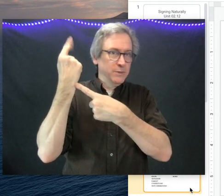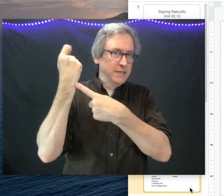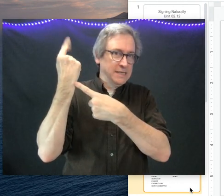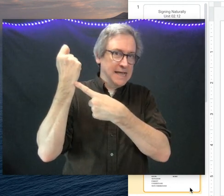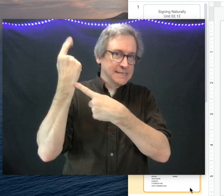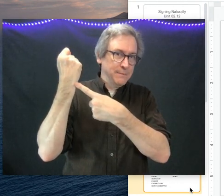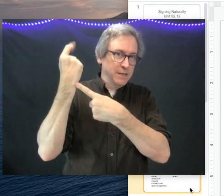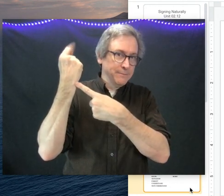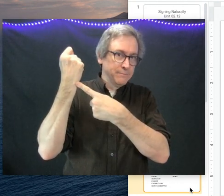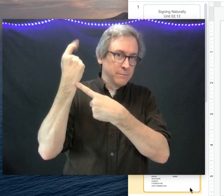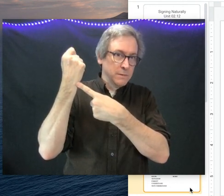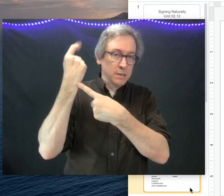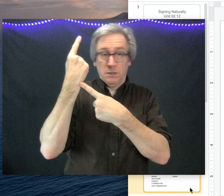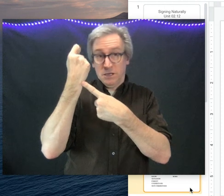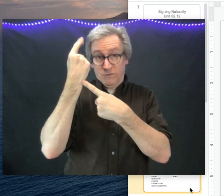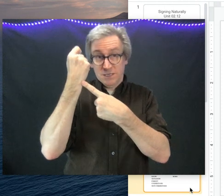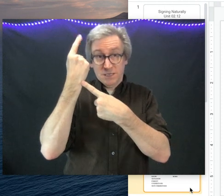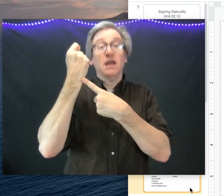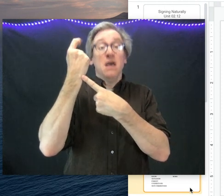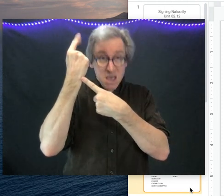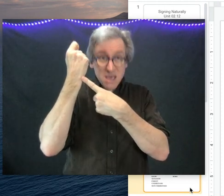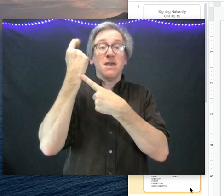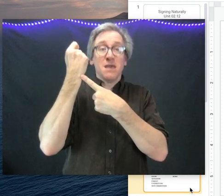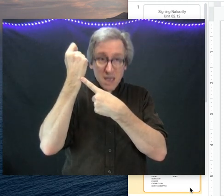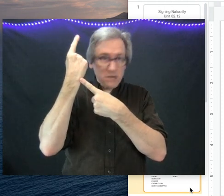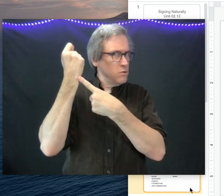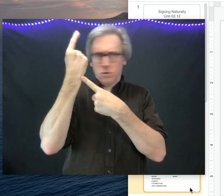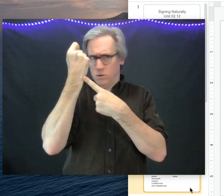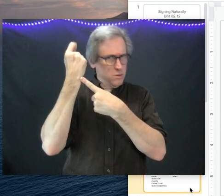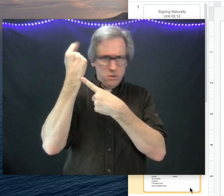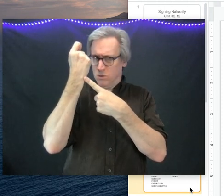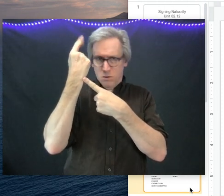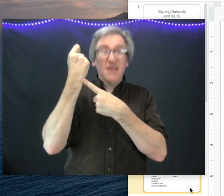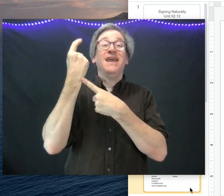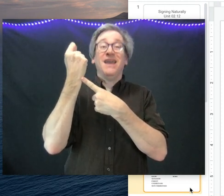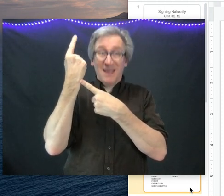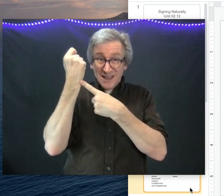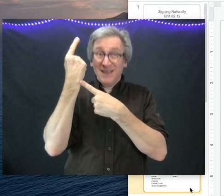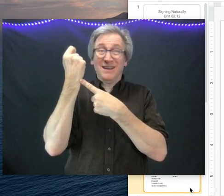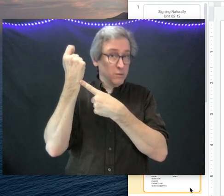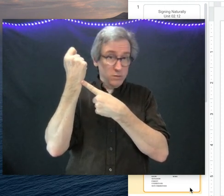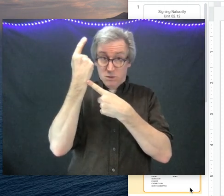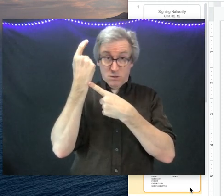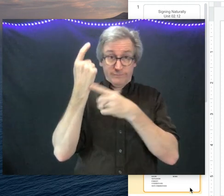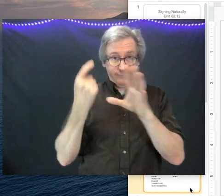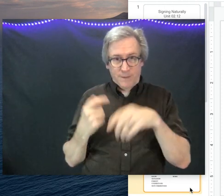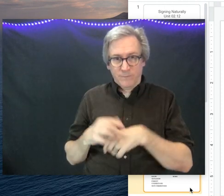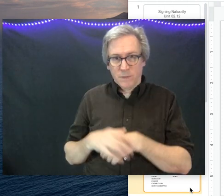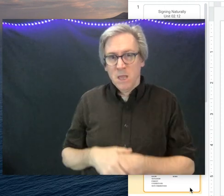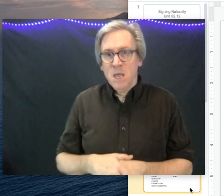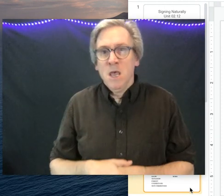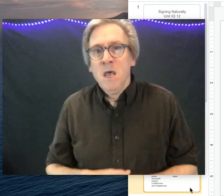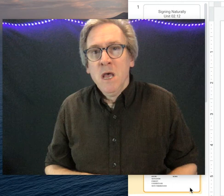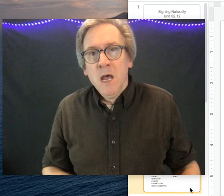This is doing the exact same thing. The difference is, yeah. No. Yeah. No.